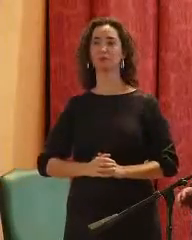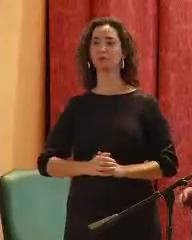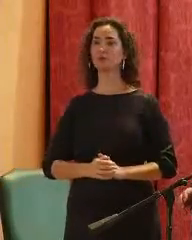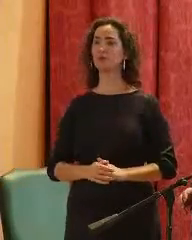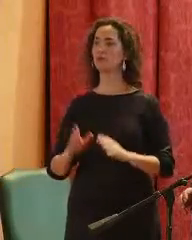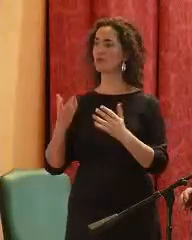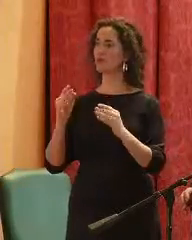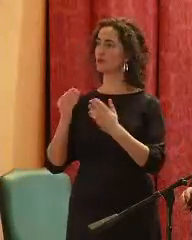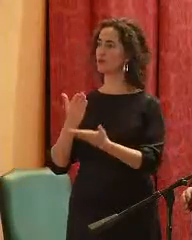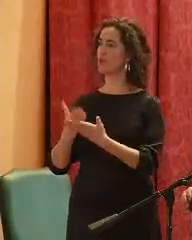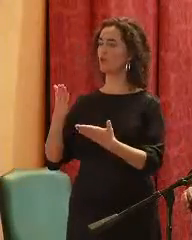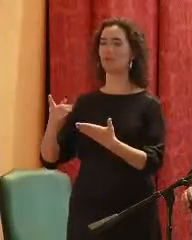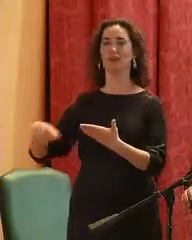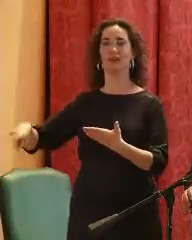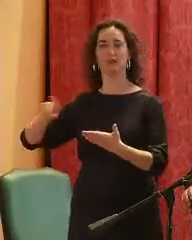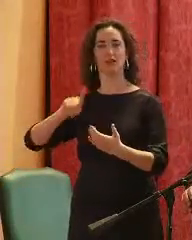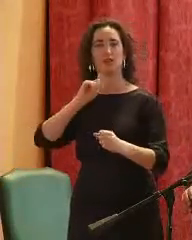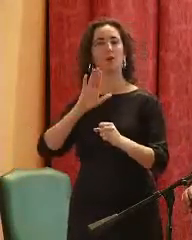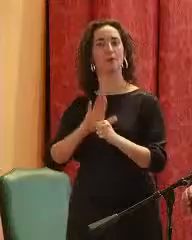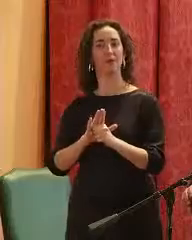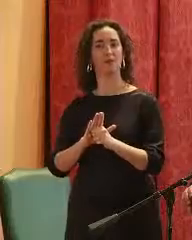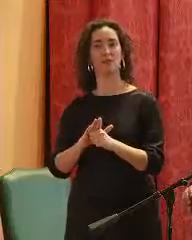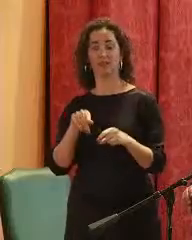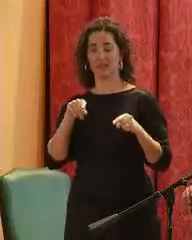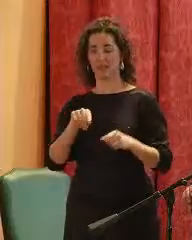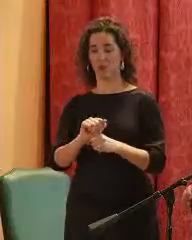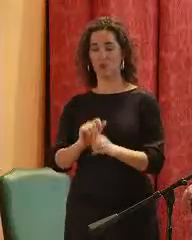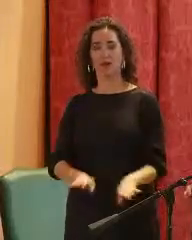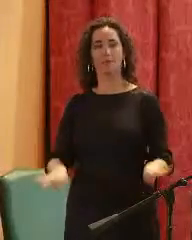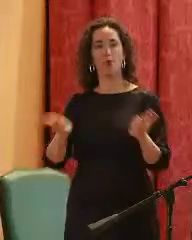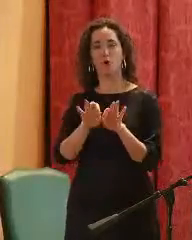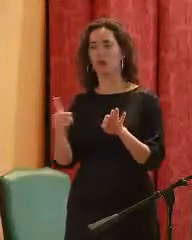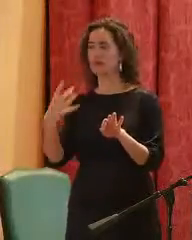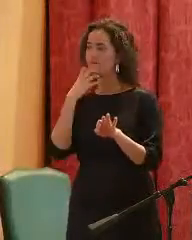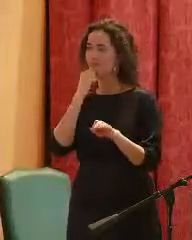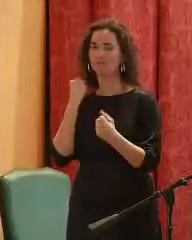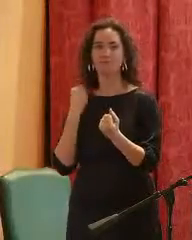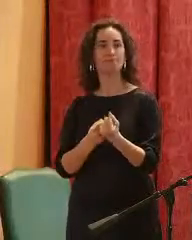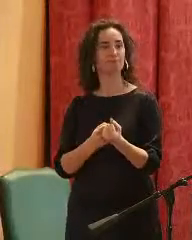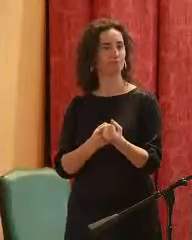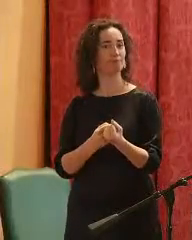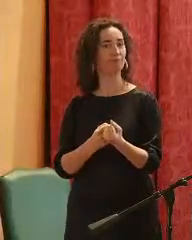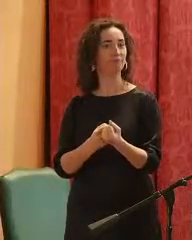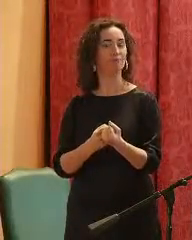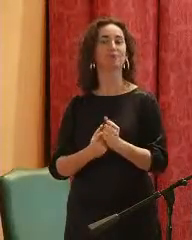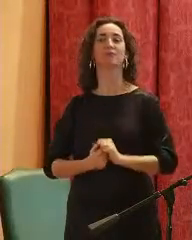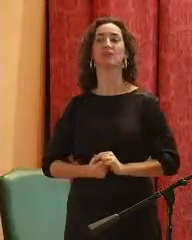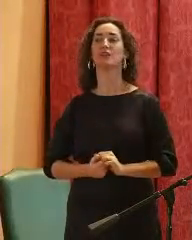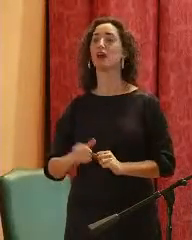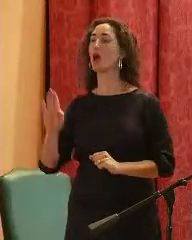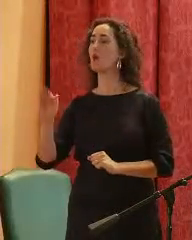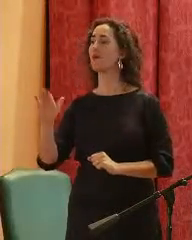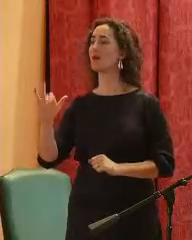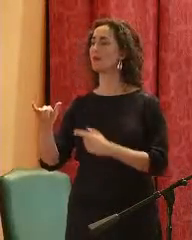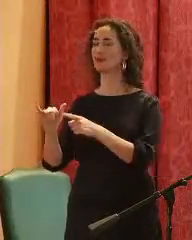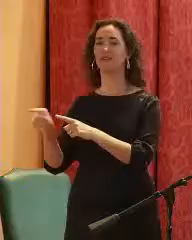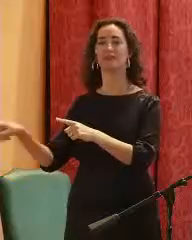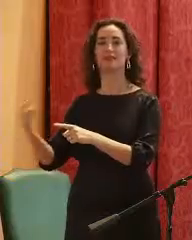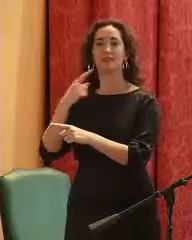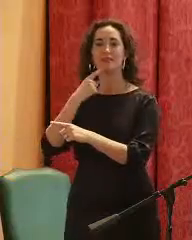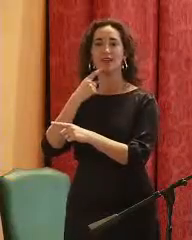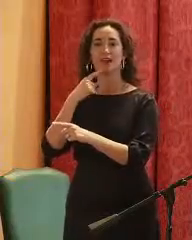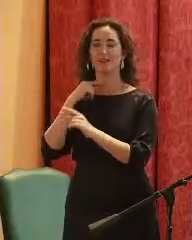to their commitment to this important work that they are here. And Bambi said that we're here